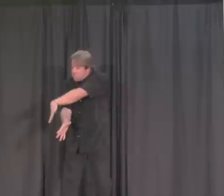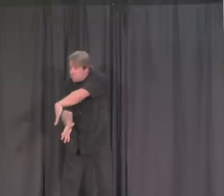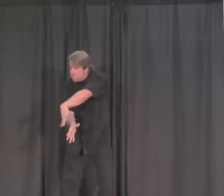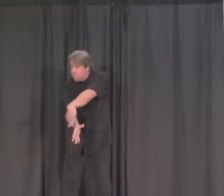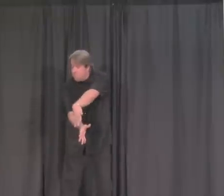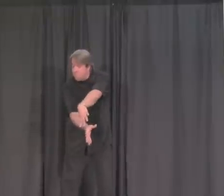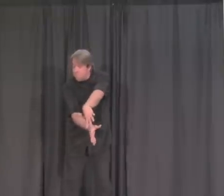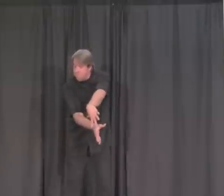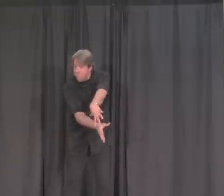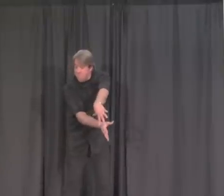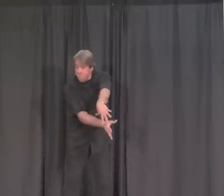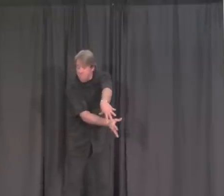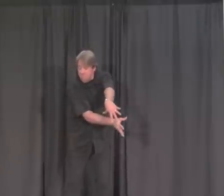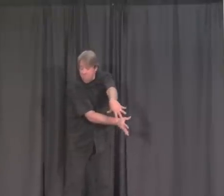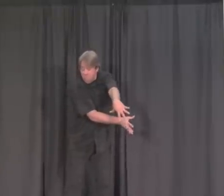to move the house to the side.